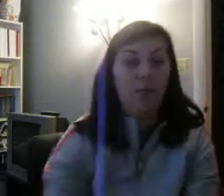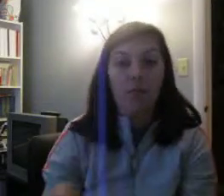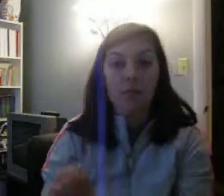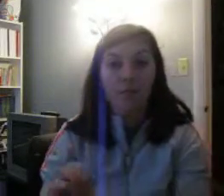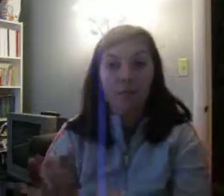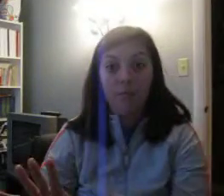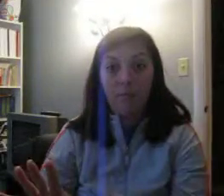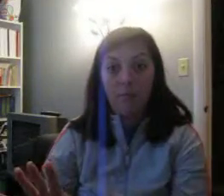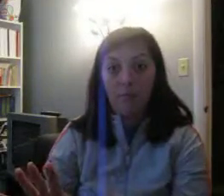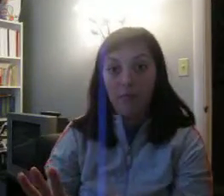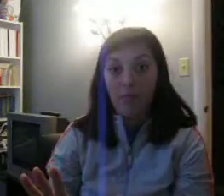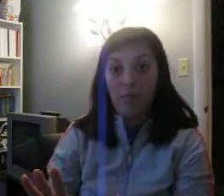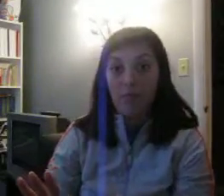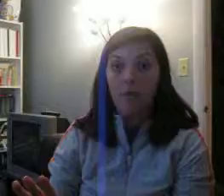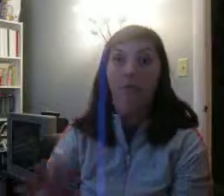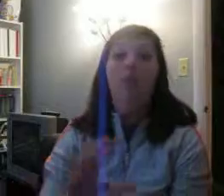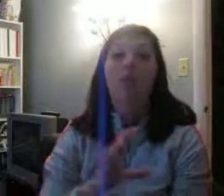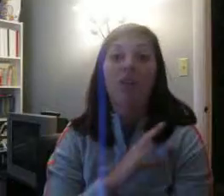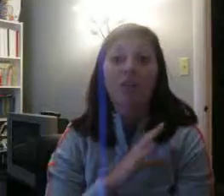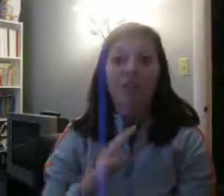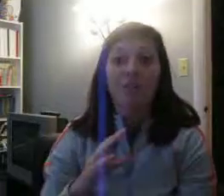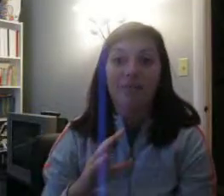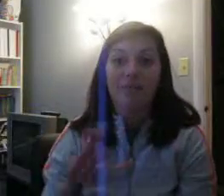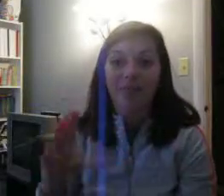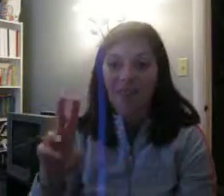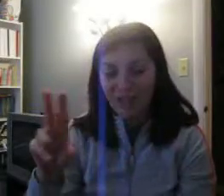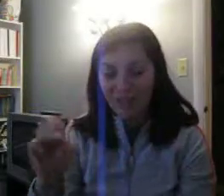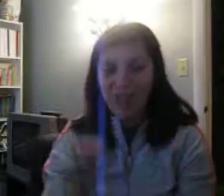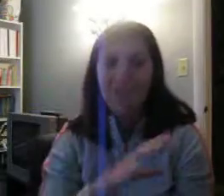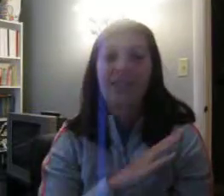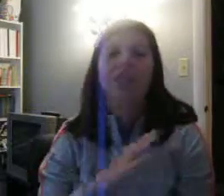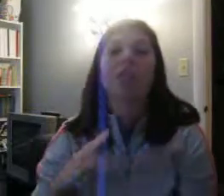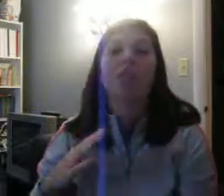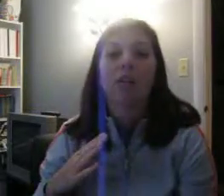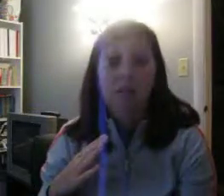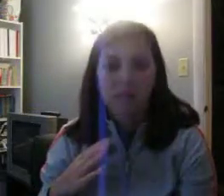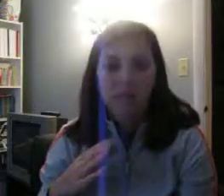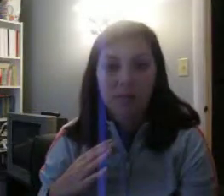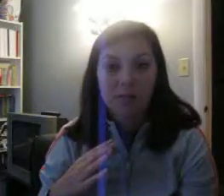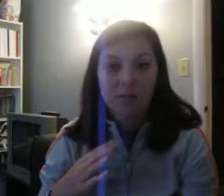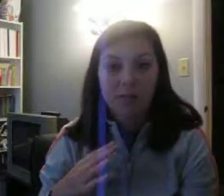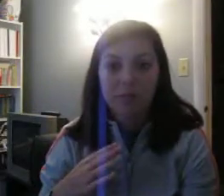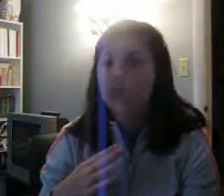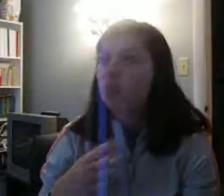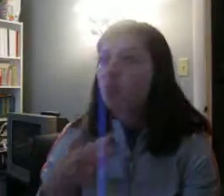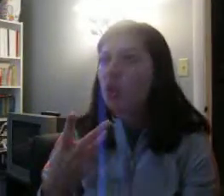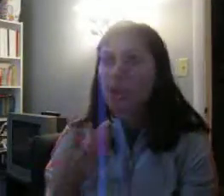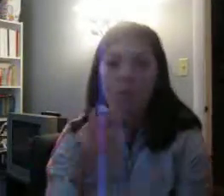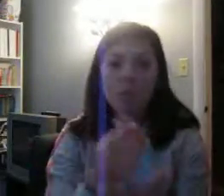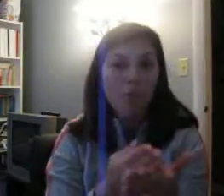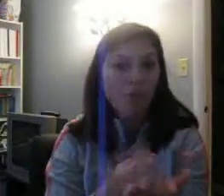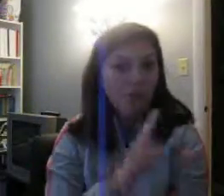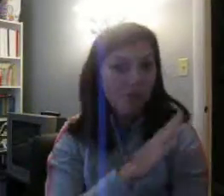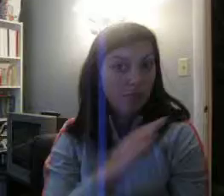they send it to Congress of America. But there's actually two sectors of it. There's the House